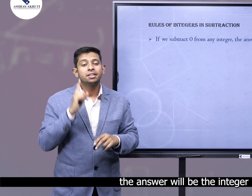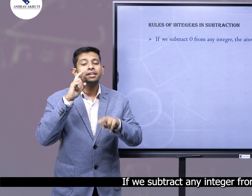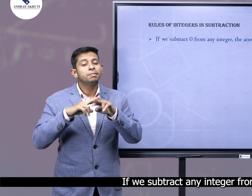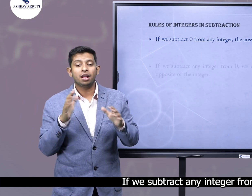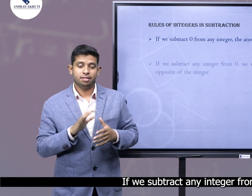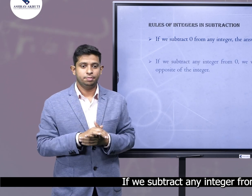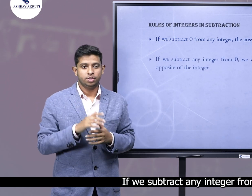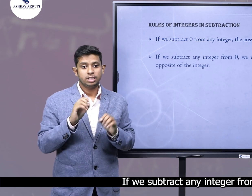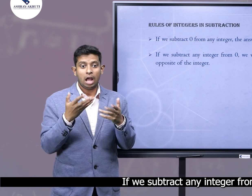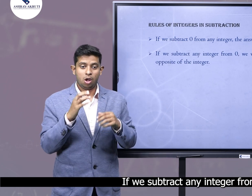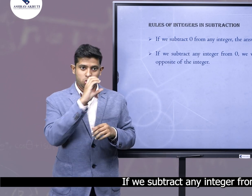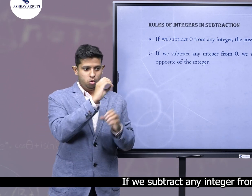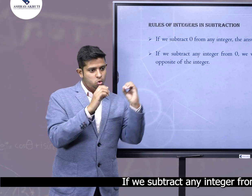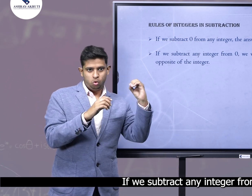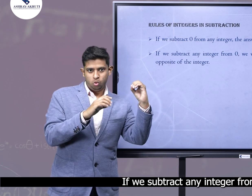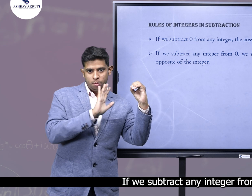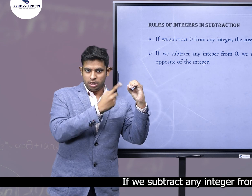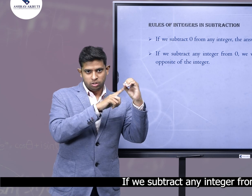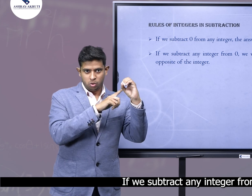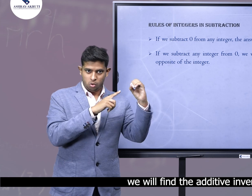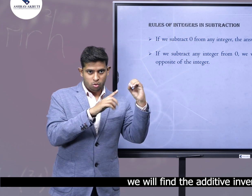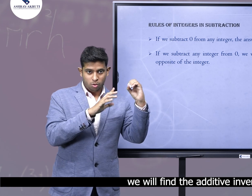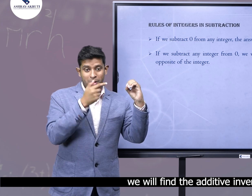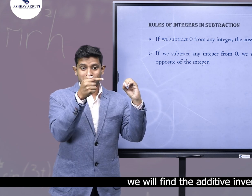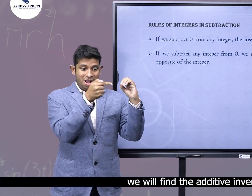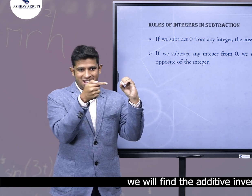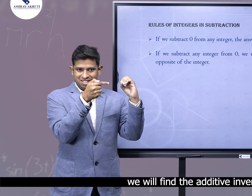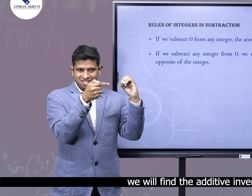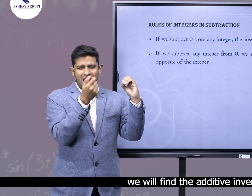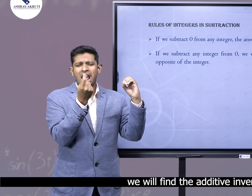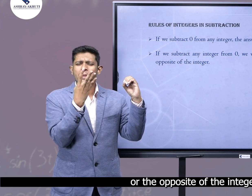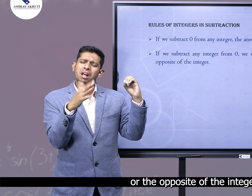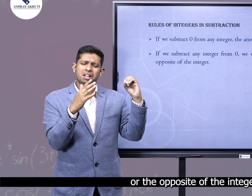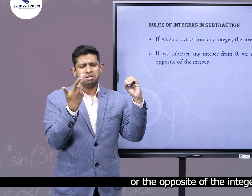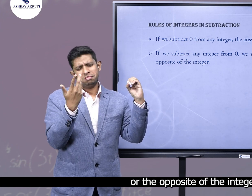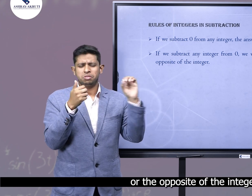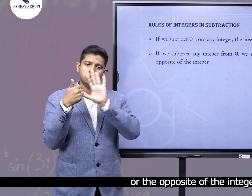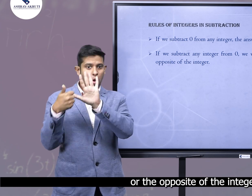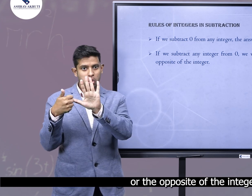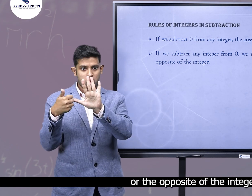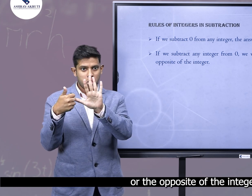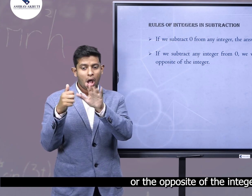If we subtract any integer from 0, we will find the additive inverse or the opposite of the integer.